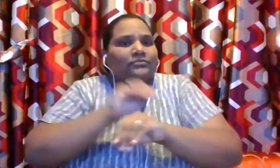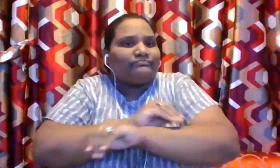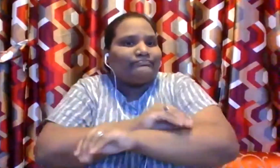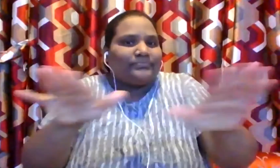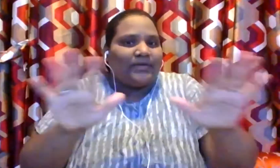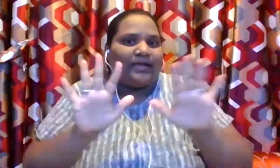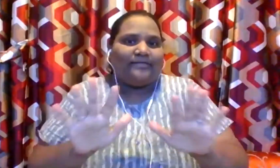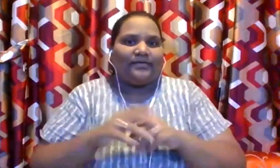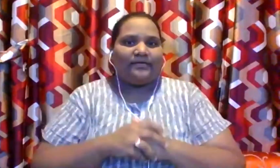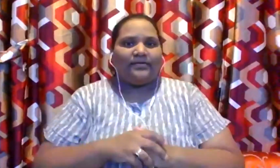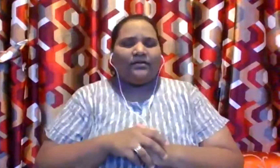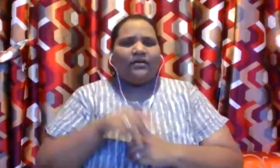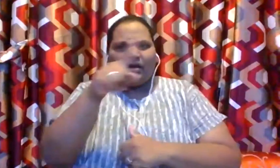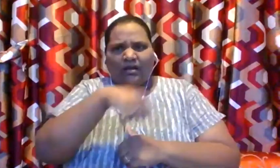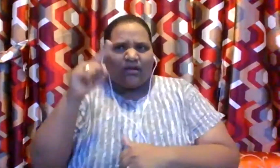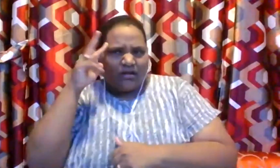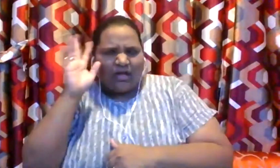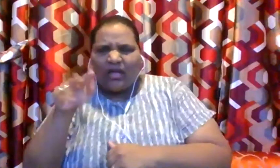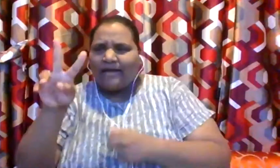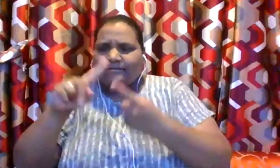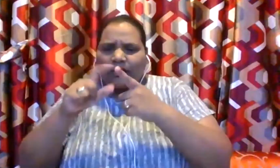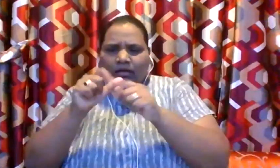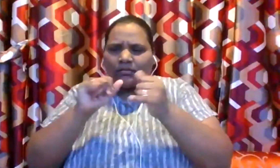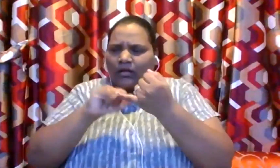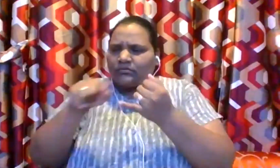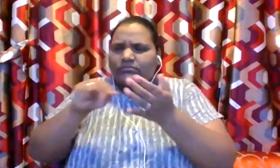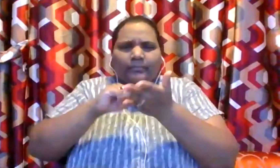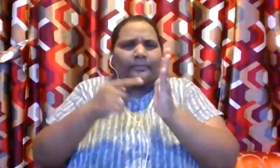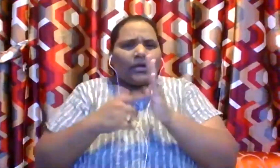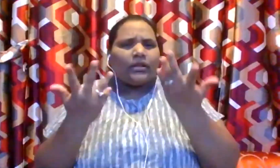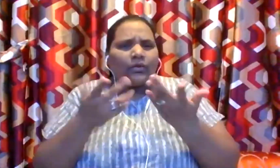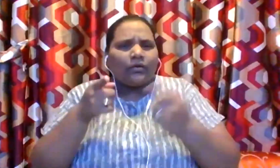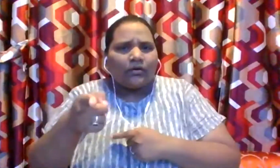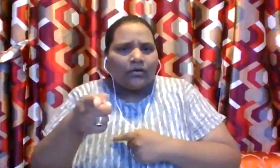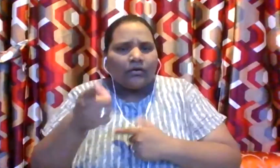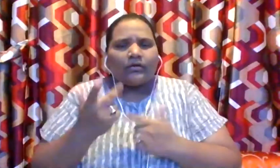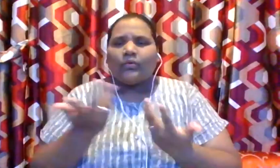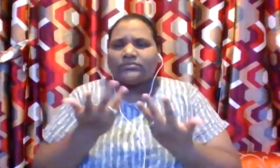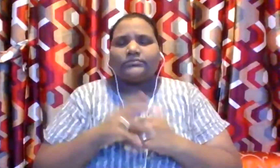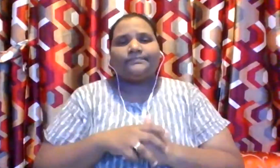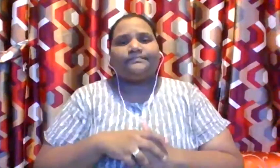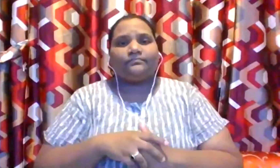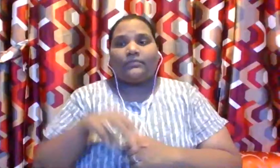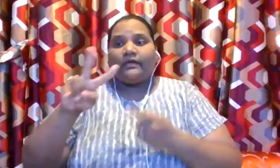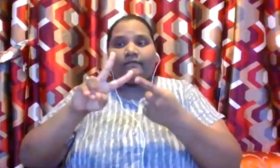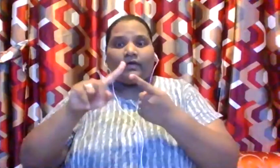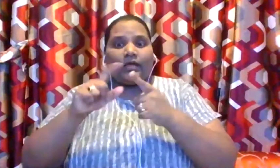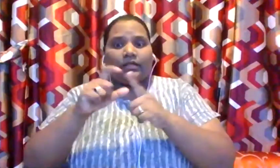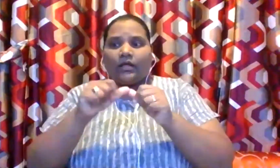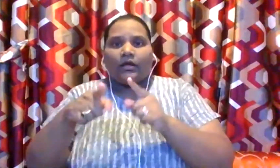of Vedas? Vedas actually contain, the full knowledge of material as well as